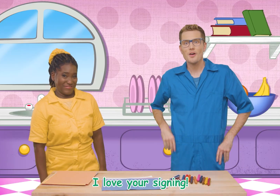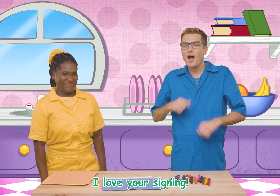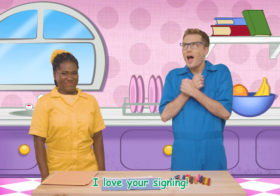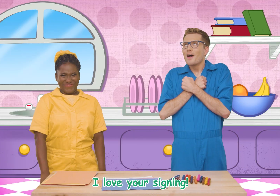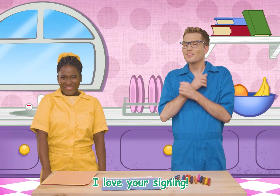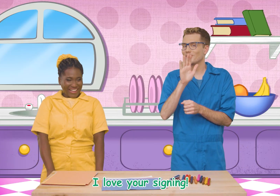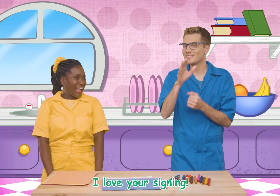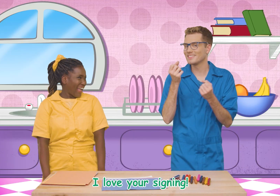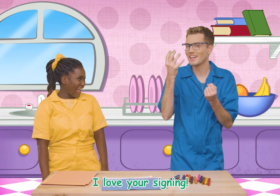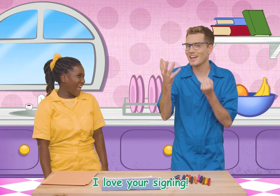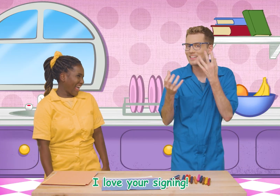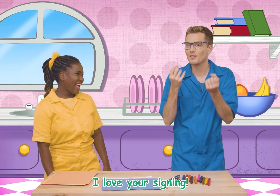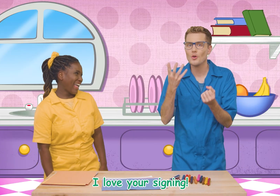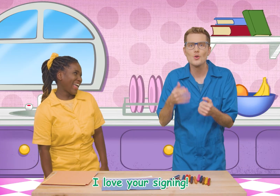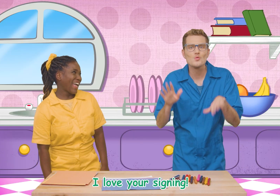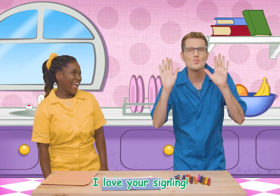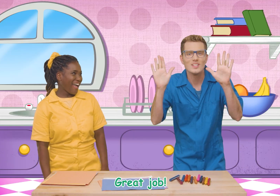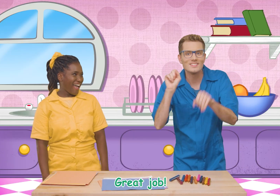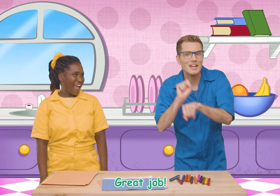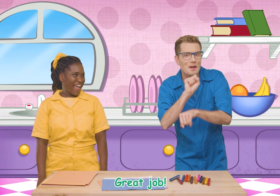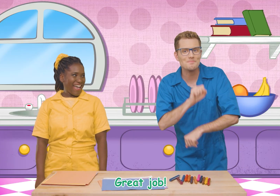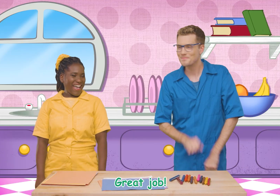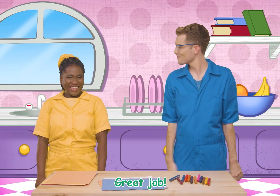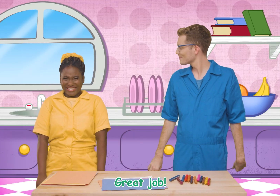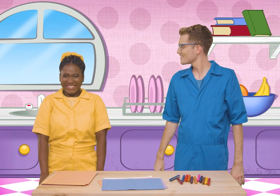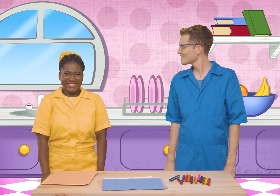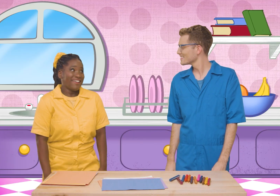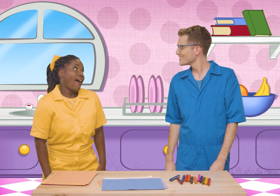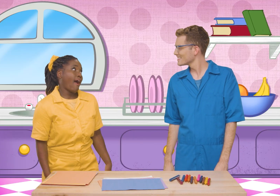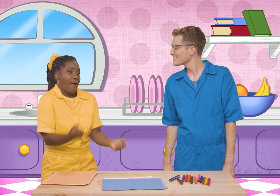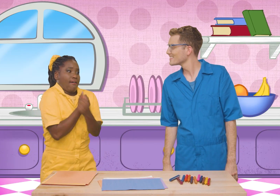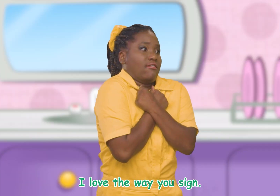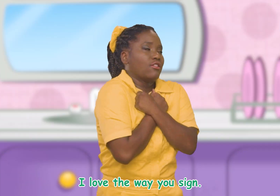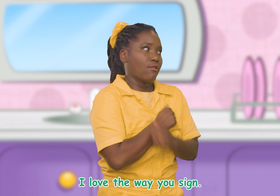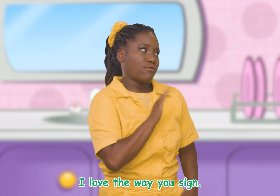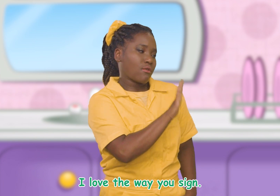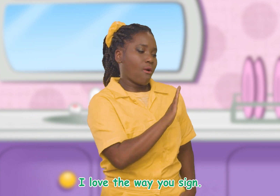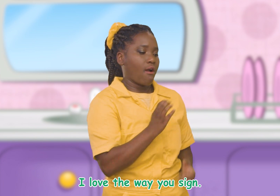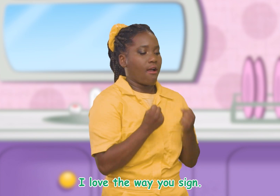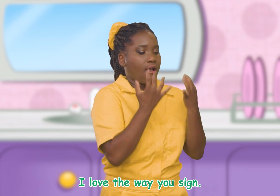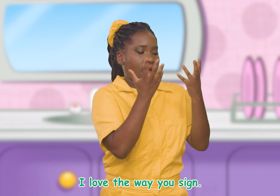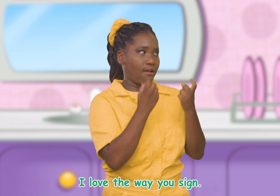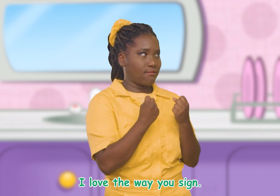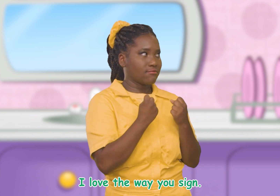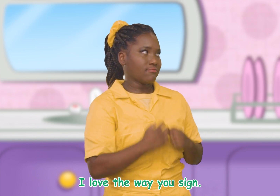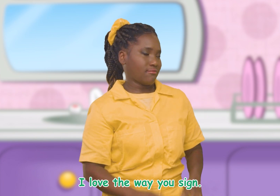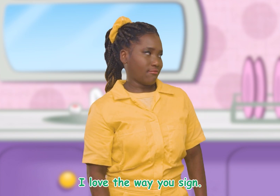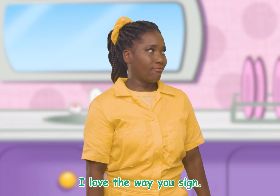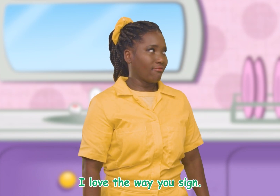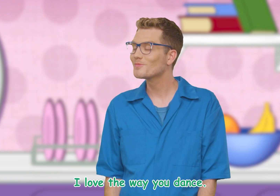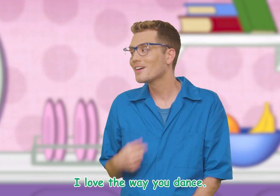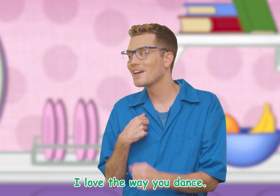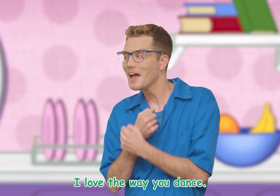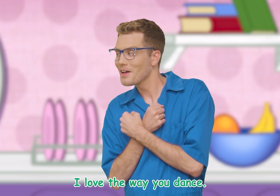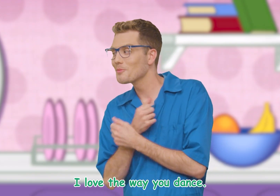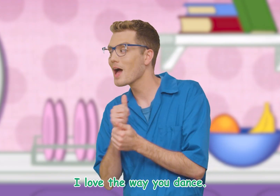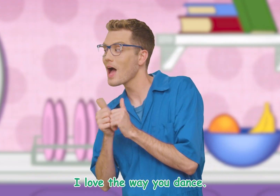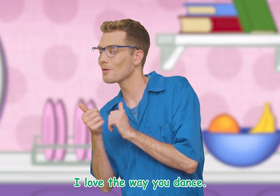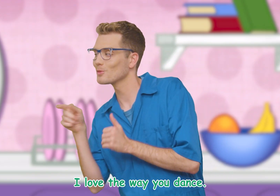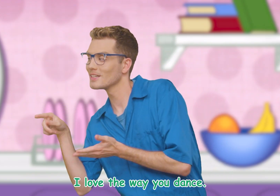I love your signing. Great job. I love the way you sign. I love the